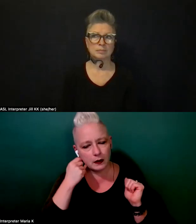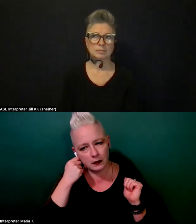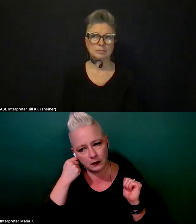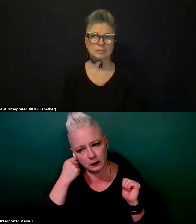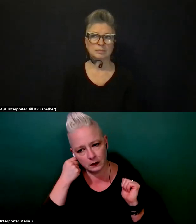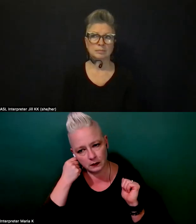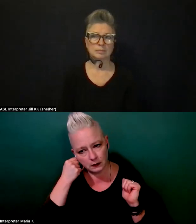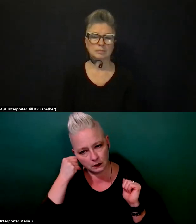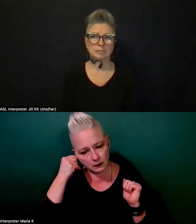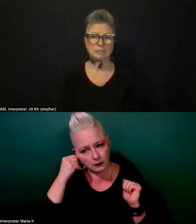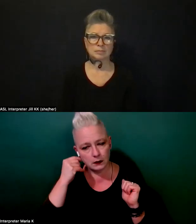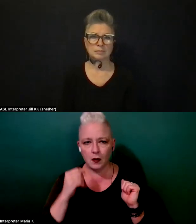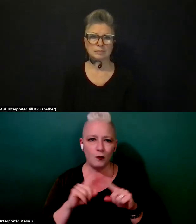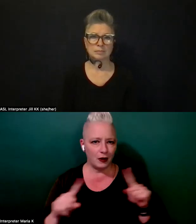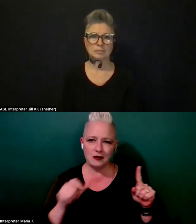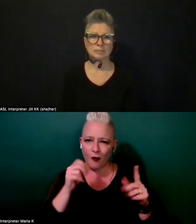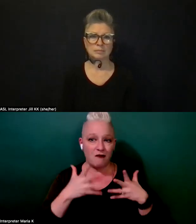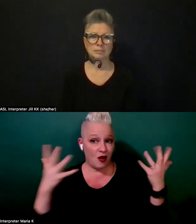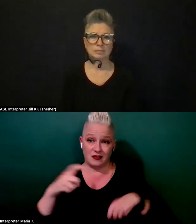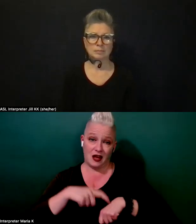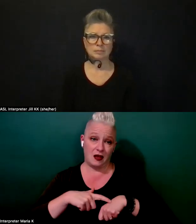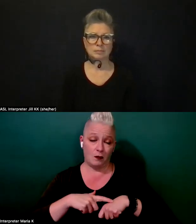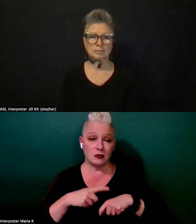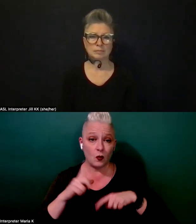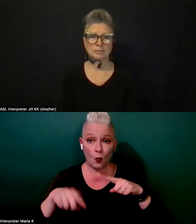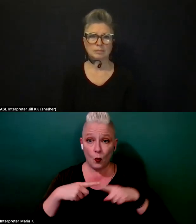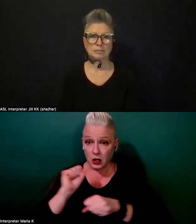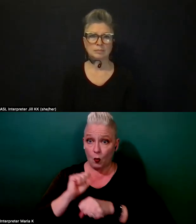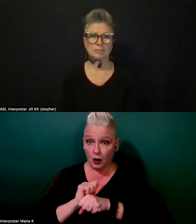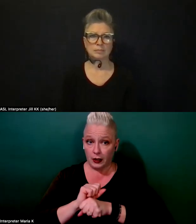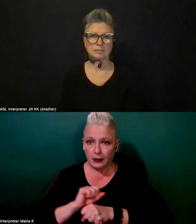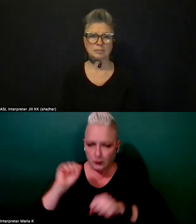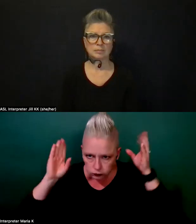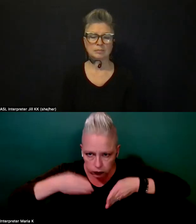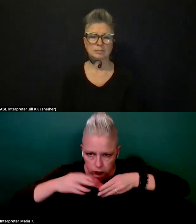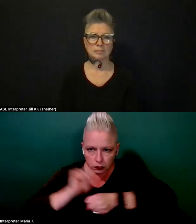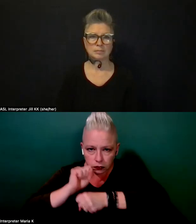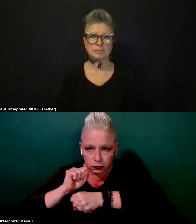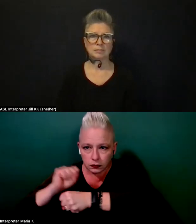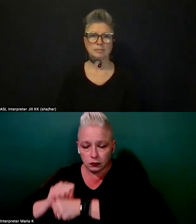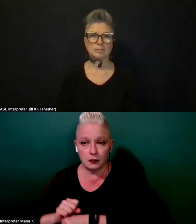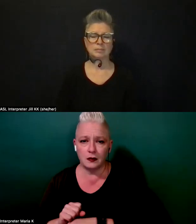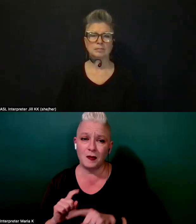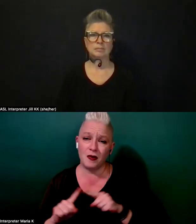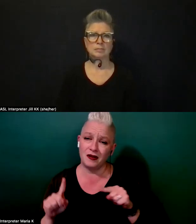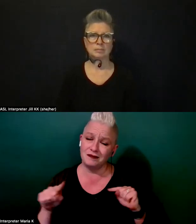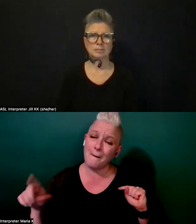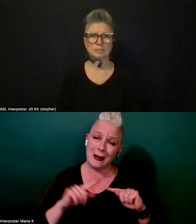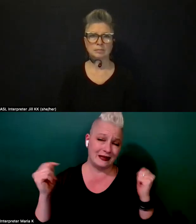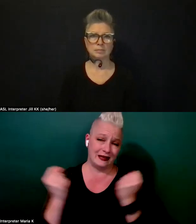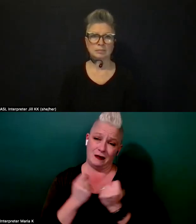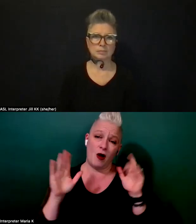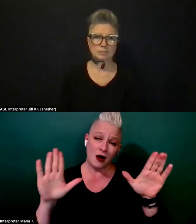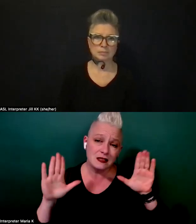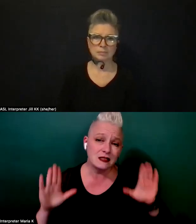And but again, there's not a lot of time, so it is a lot of like work, work, work. But I do work with some really awesome people on my team, and